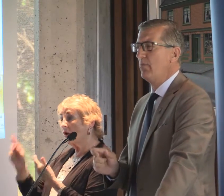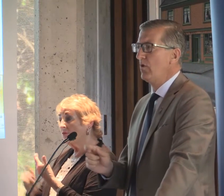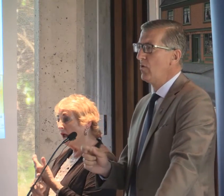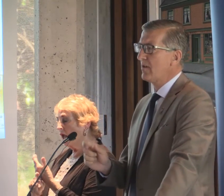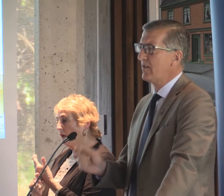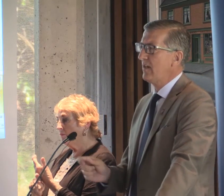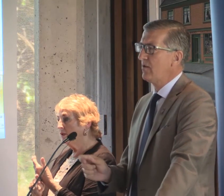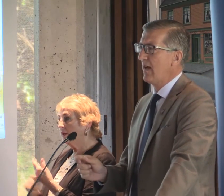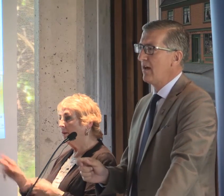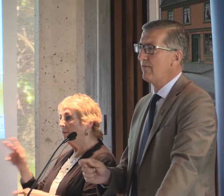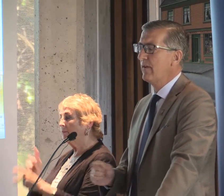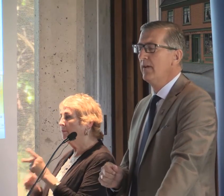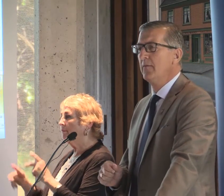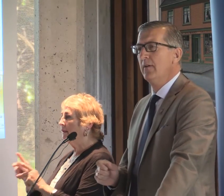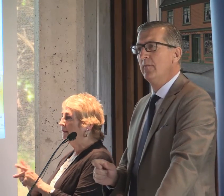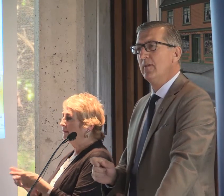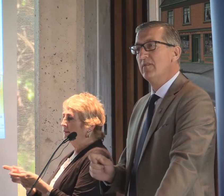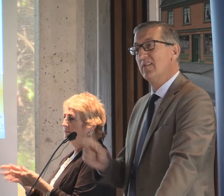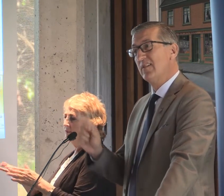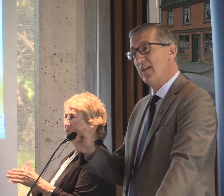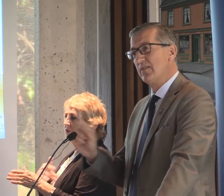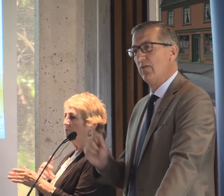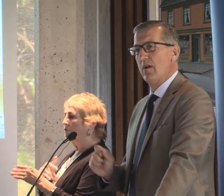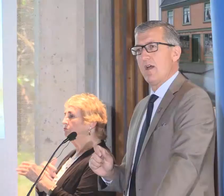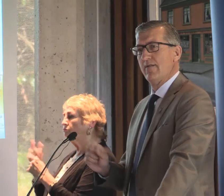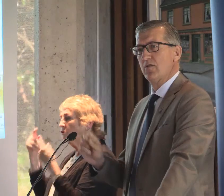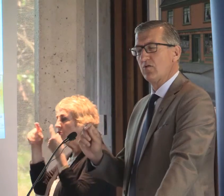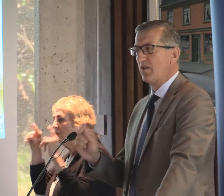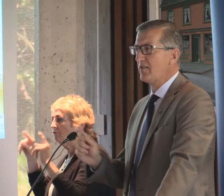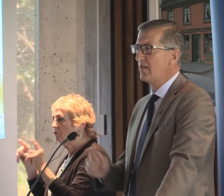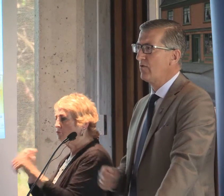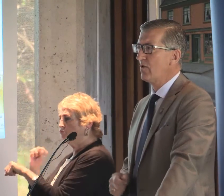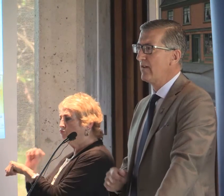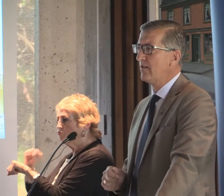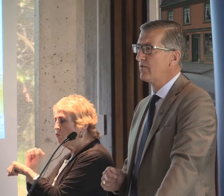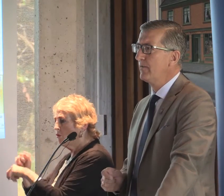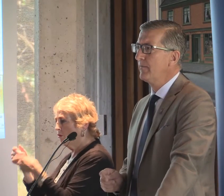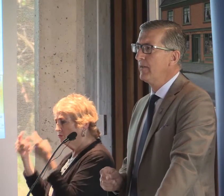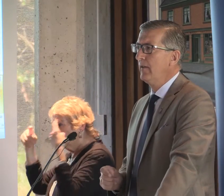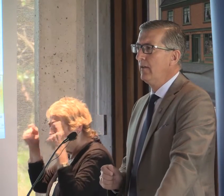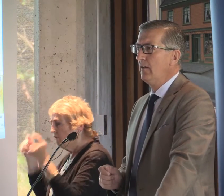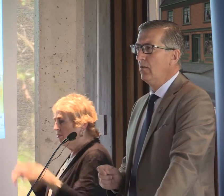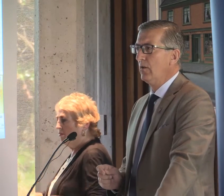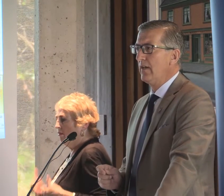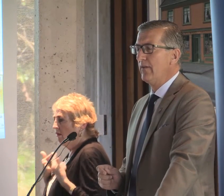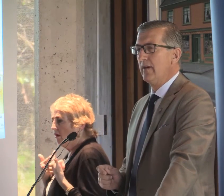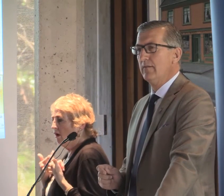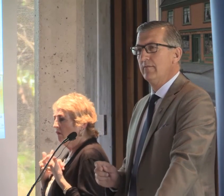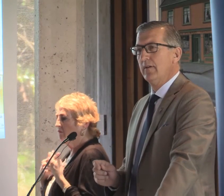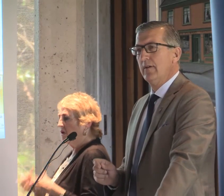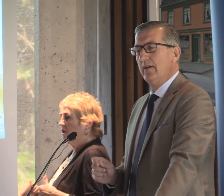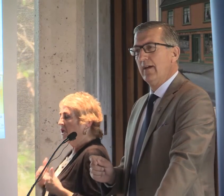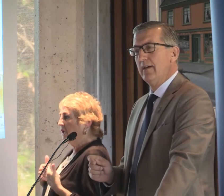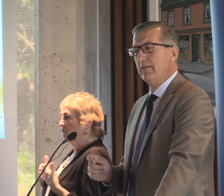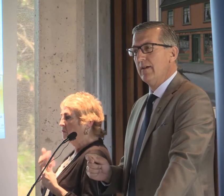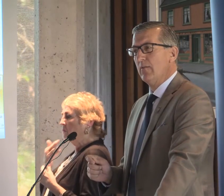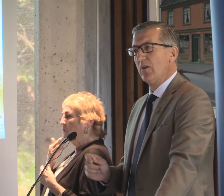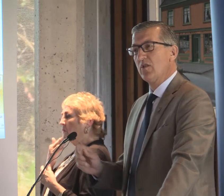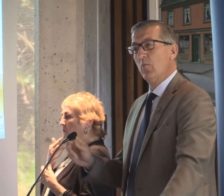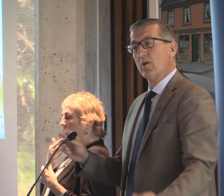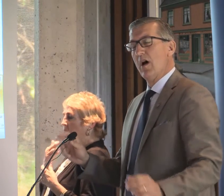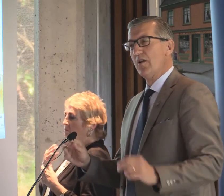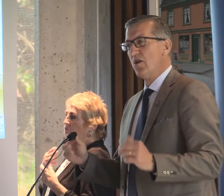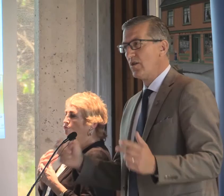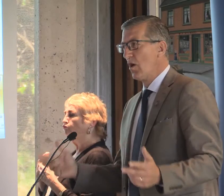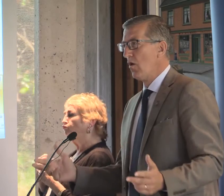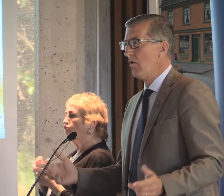towards people who are seen to have successful lives or successful careers, who live in what